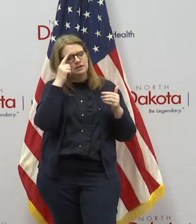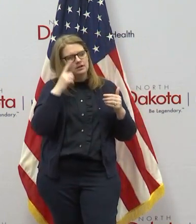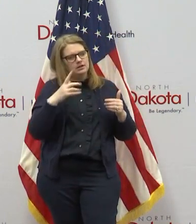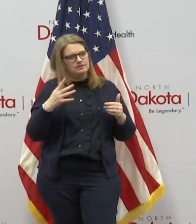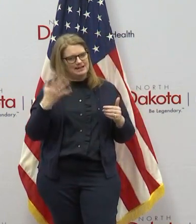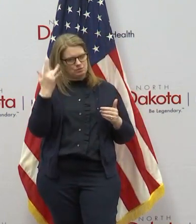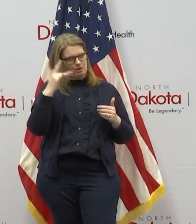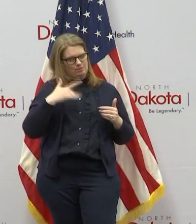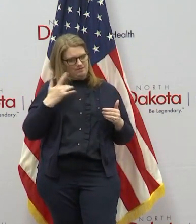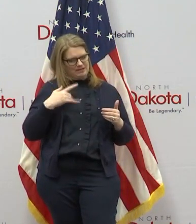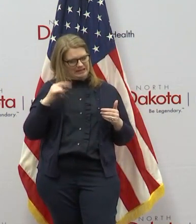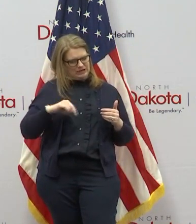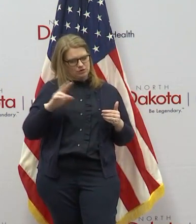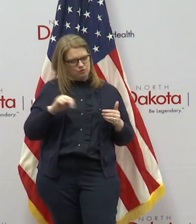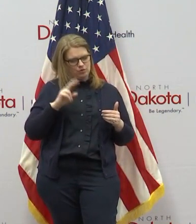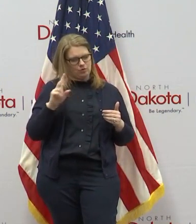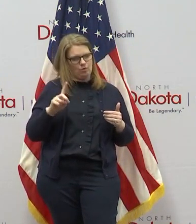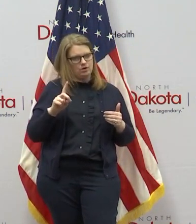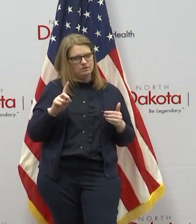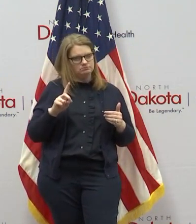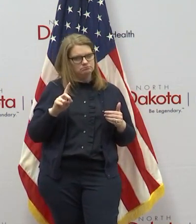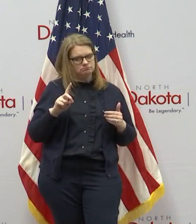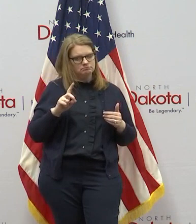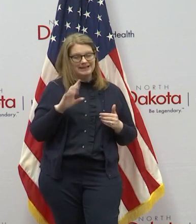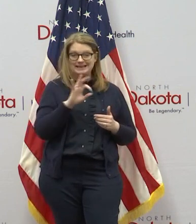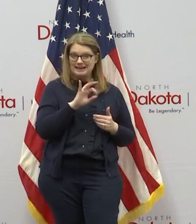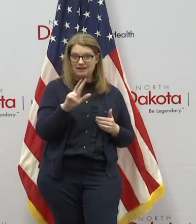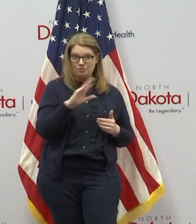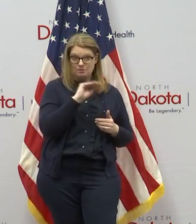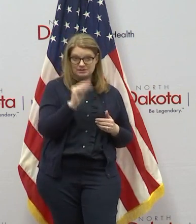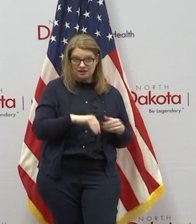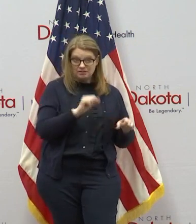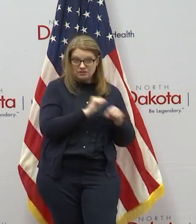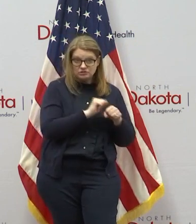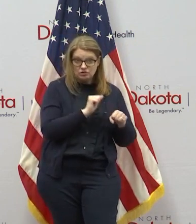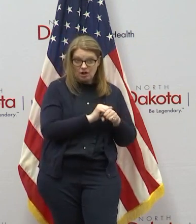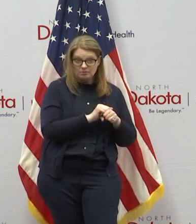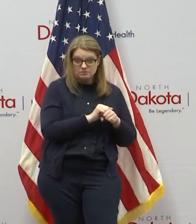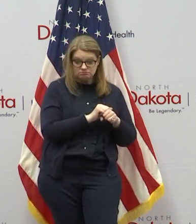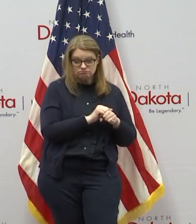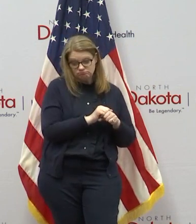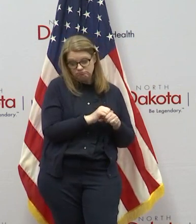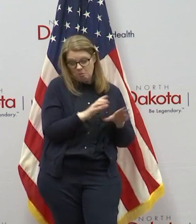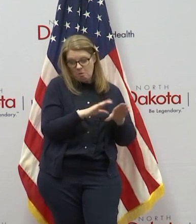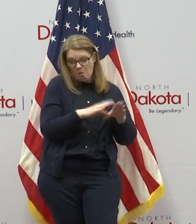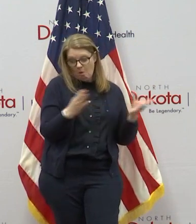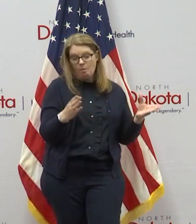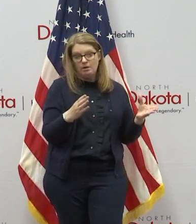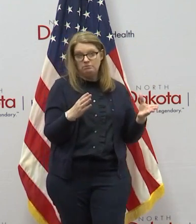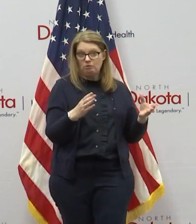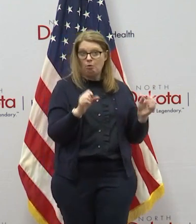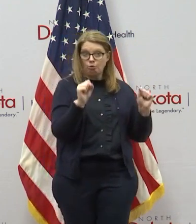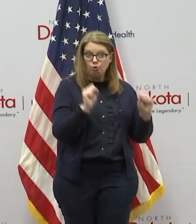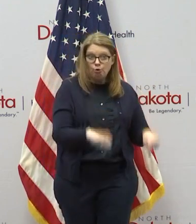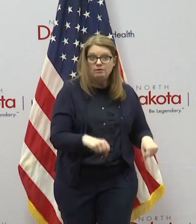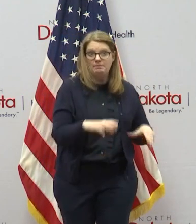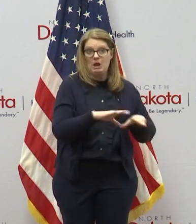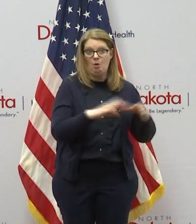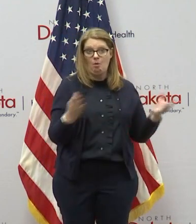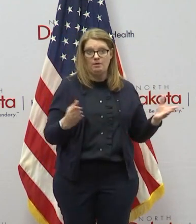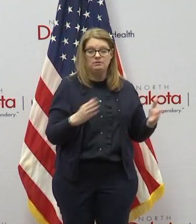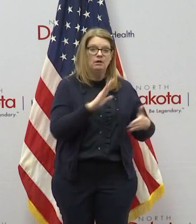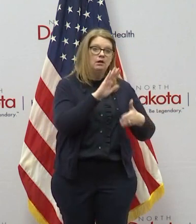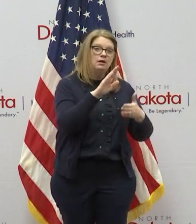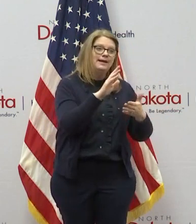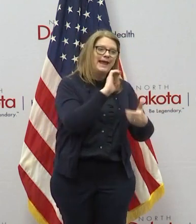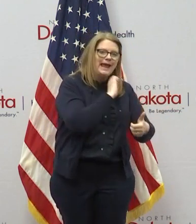good spot in North Dakota, where 93% of the jobs in North Dakota were either open or eligible to stay open when we kept open all of